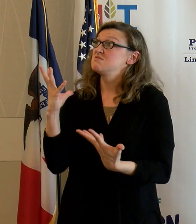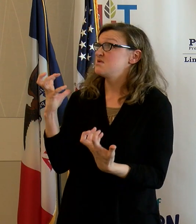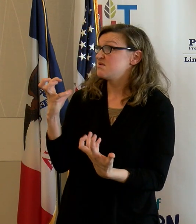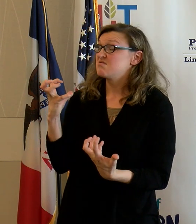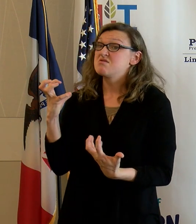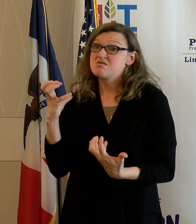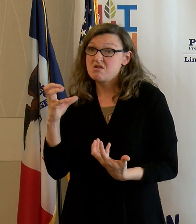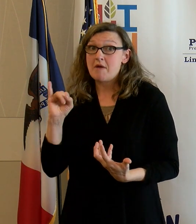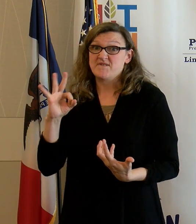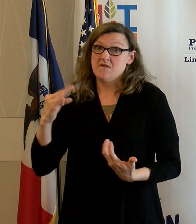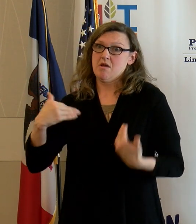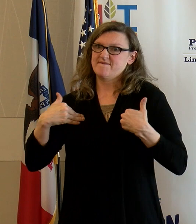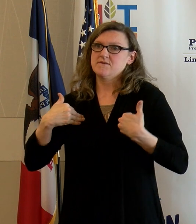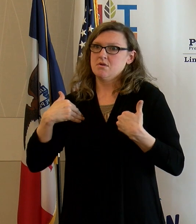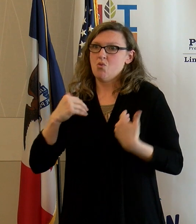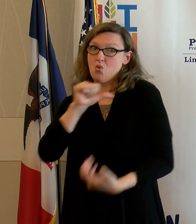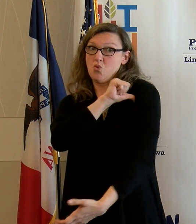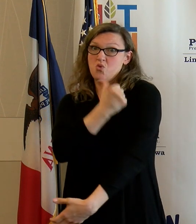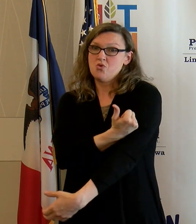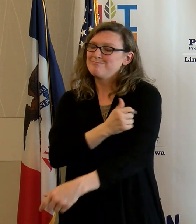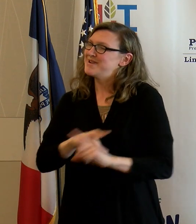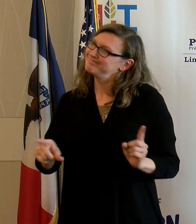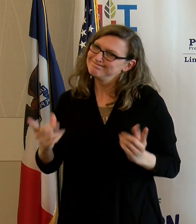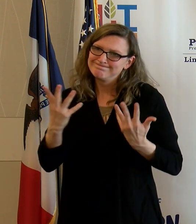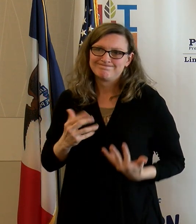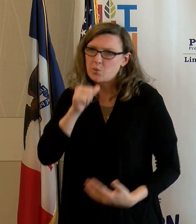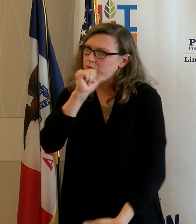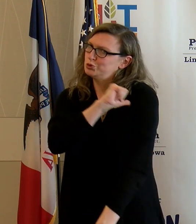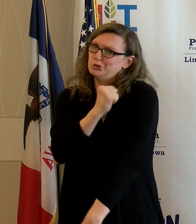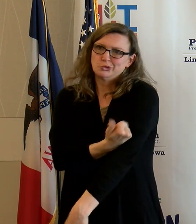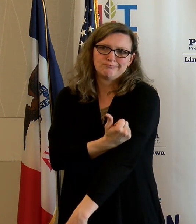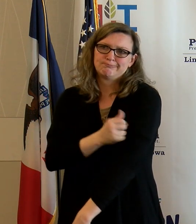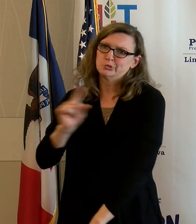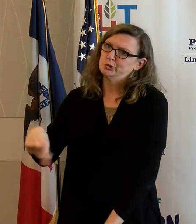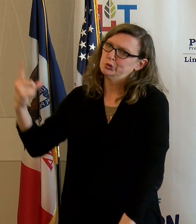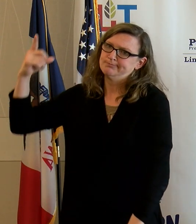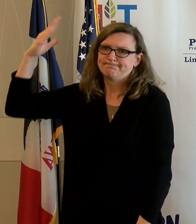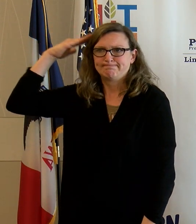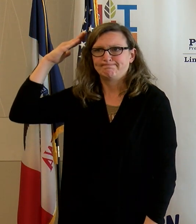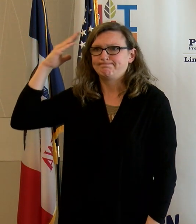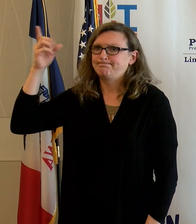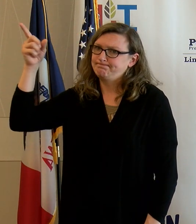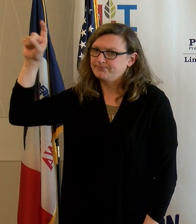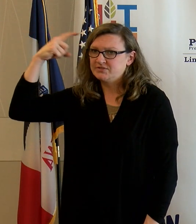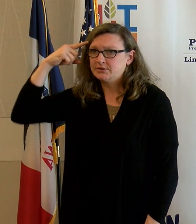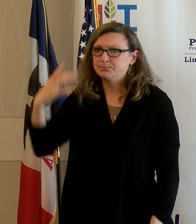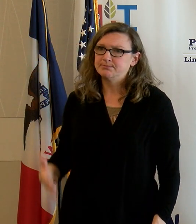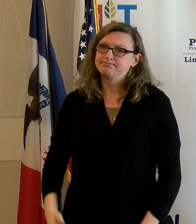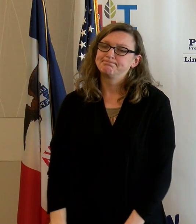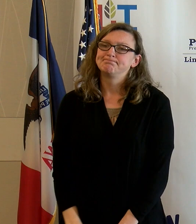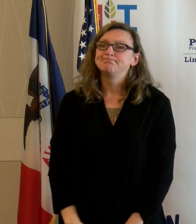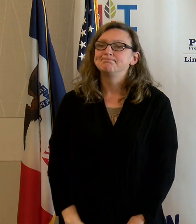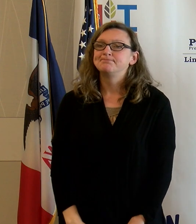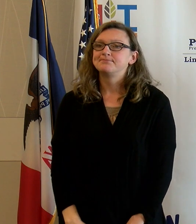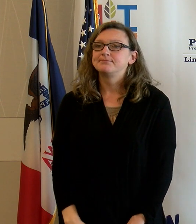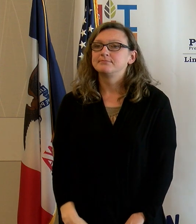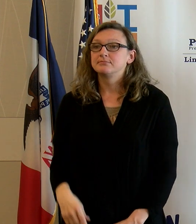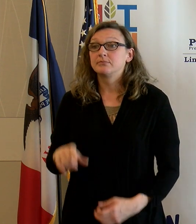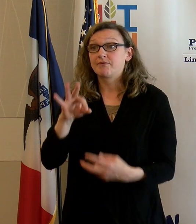to us, and if we have the buy-in from two of our largest cities within the county, of course, Cedar Rapids and Marion.